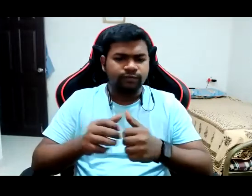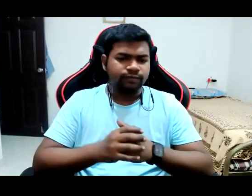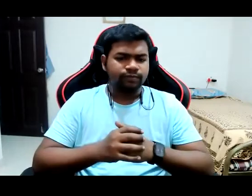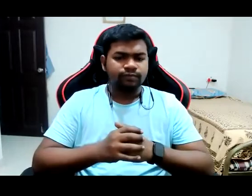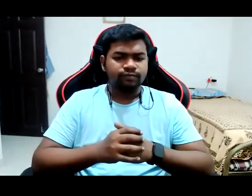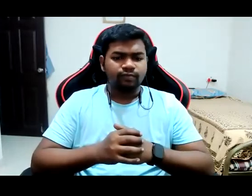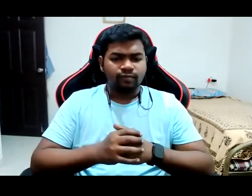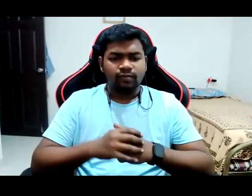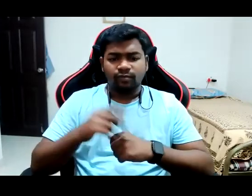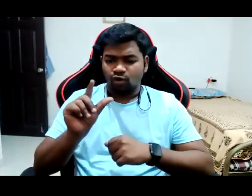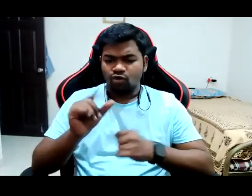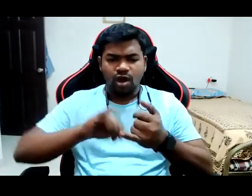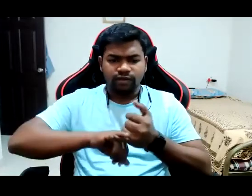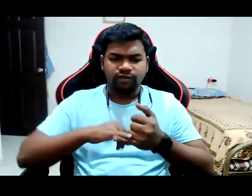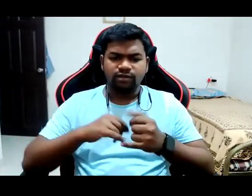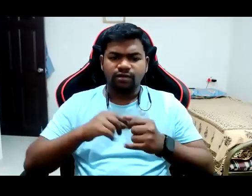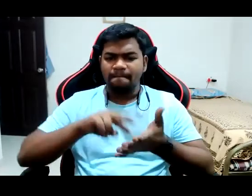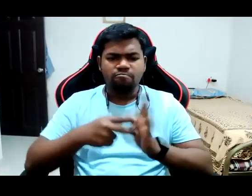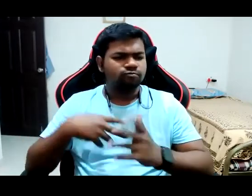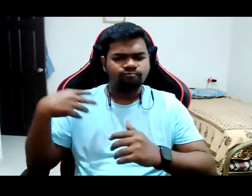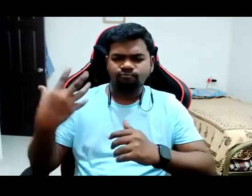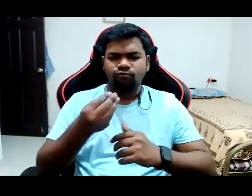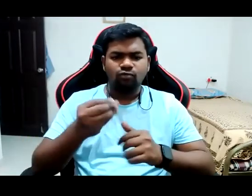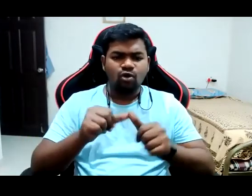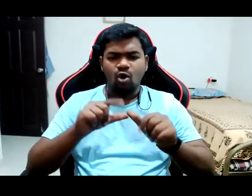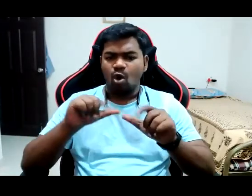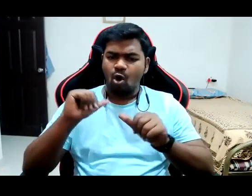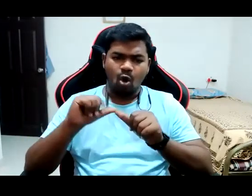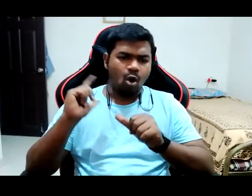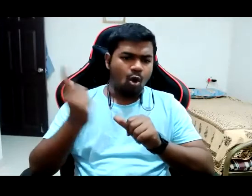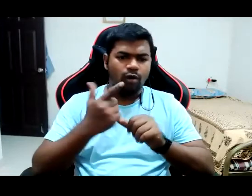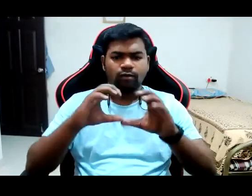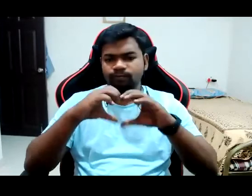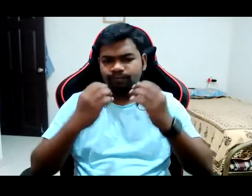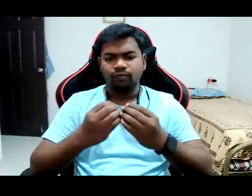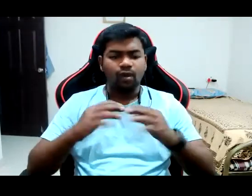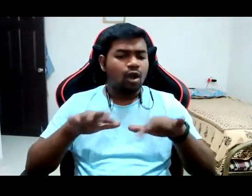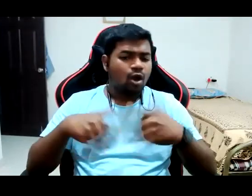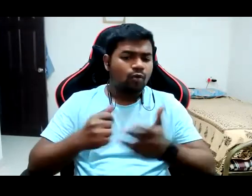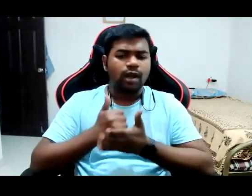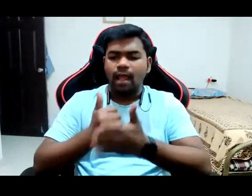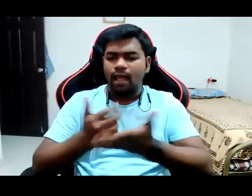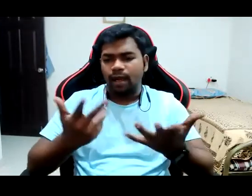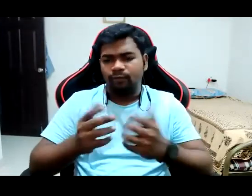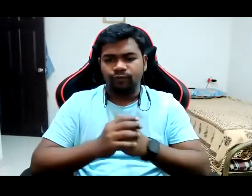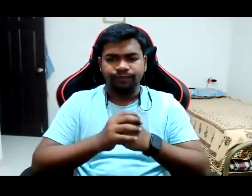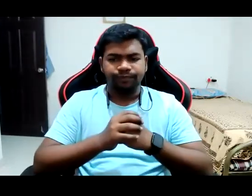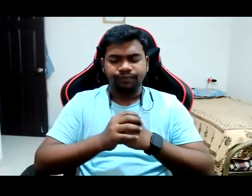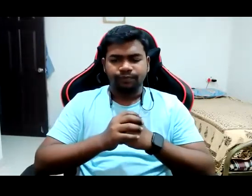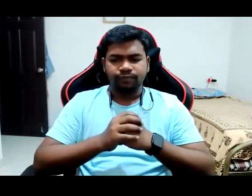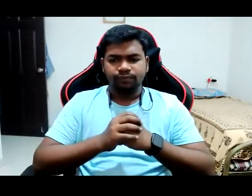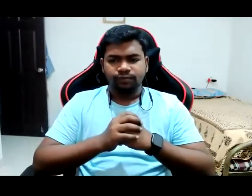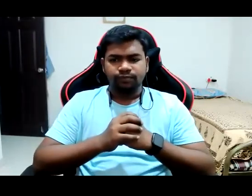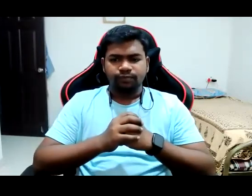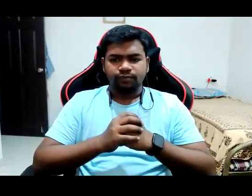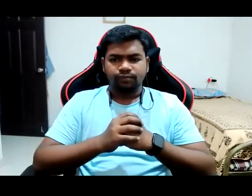say us, I actually mean the like all of the organizers. So just let us know how we can help you out.